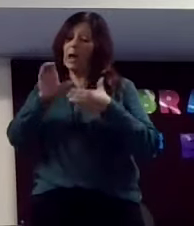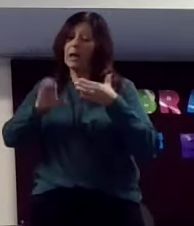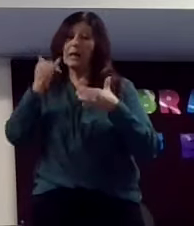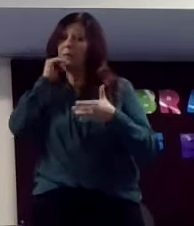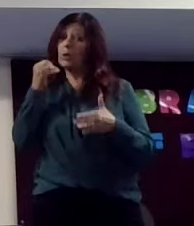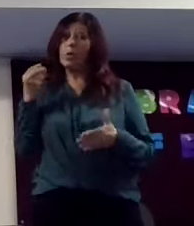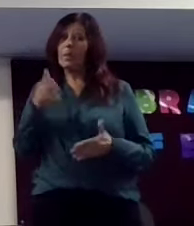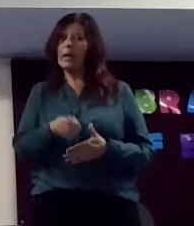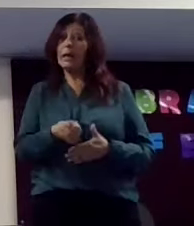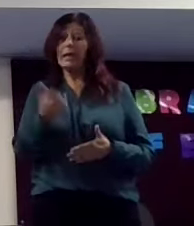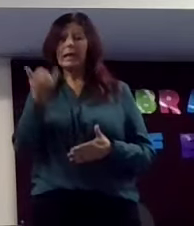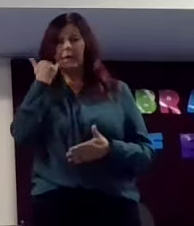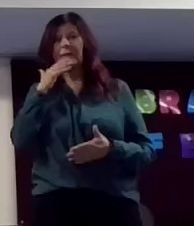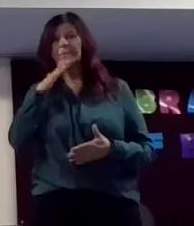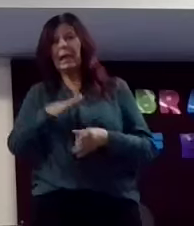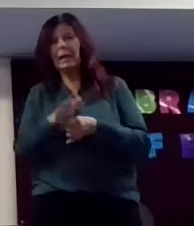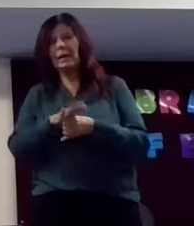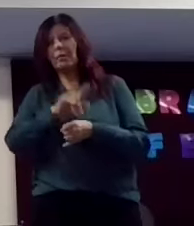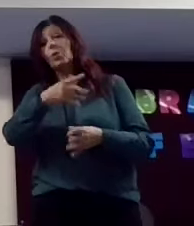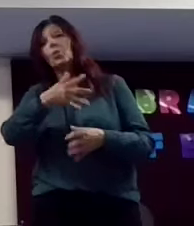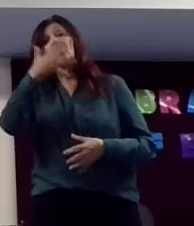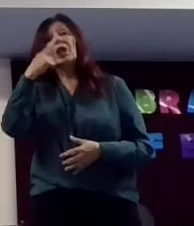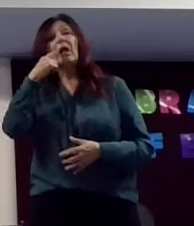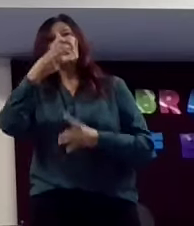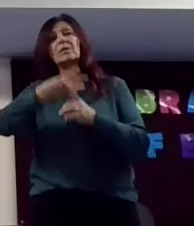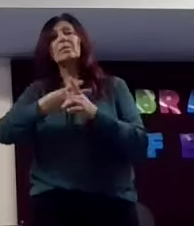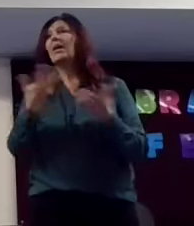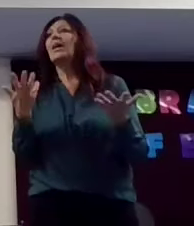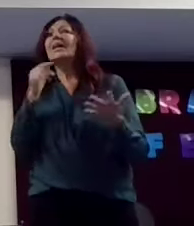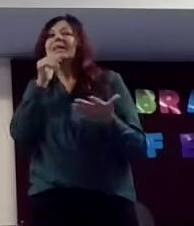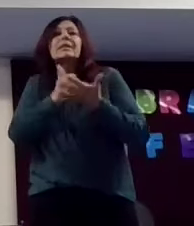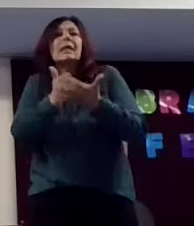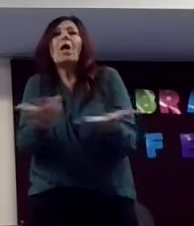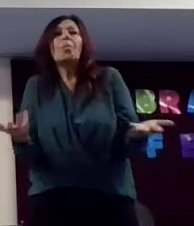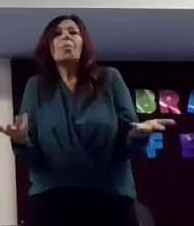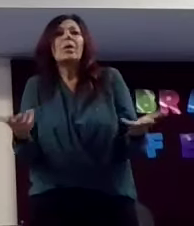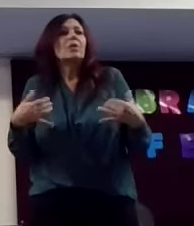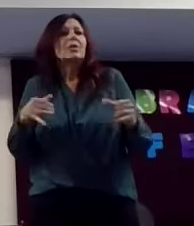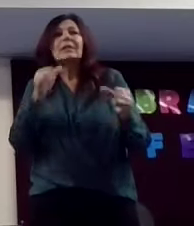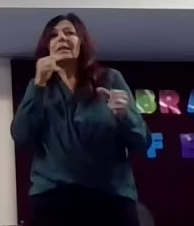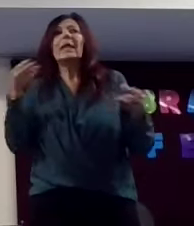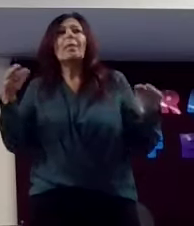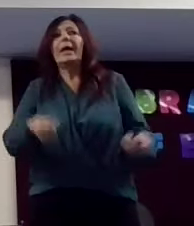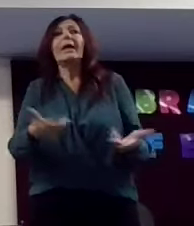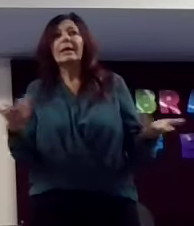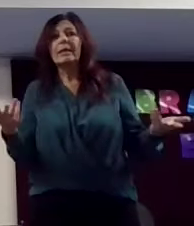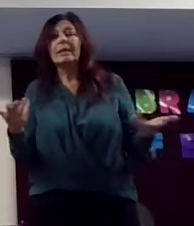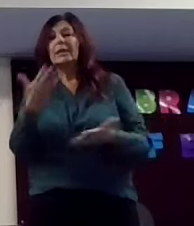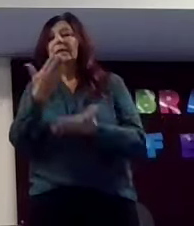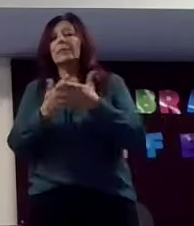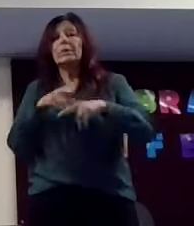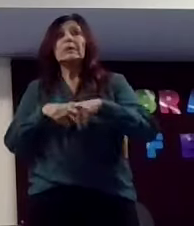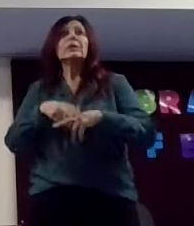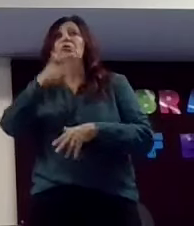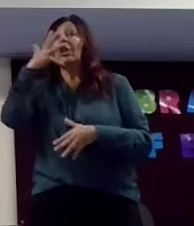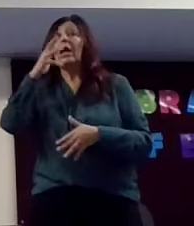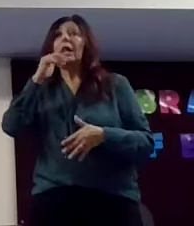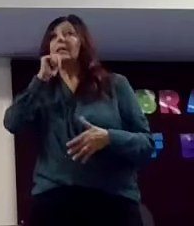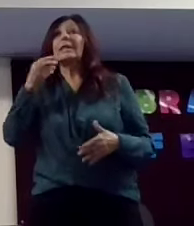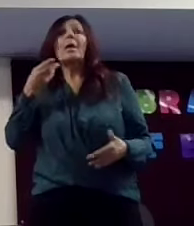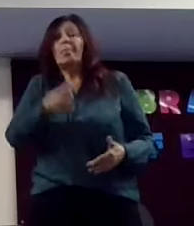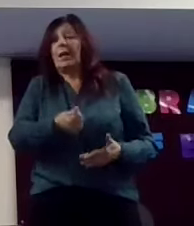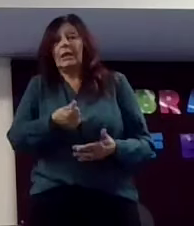your child support. If it gets bad enough, you go to jail for 6 months. But who does that help? Because then there's still not child support. Someone's sitting in jail and they're still not paying